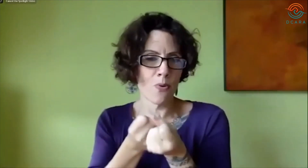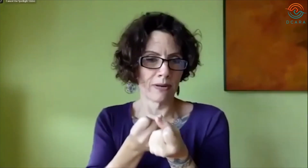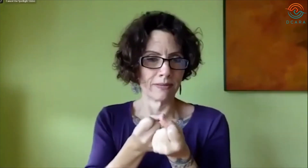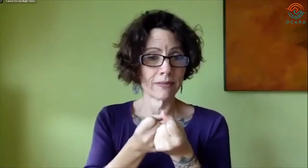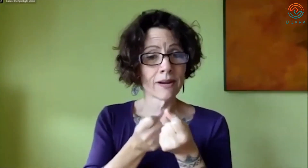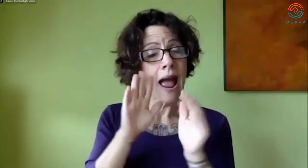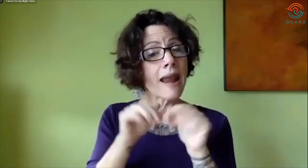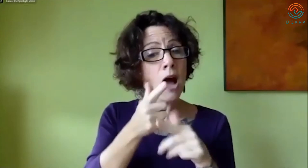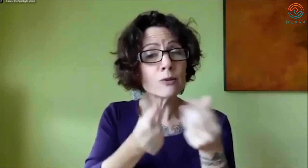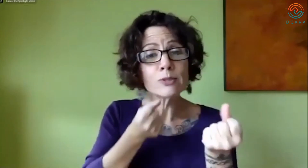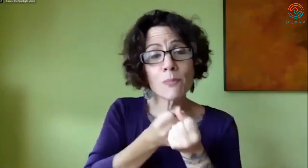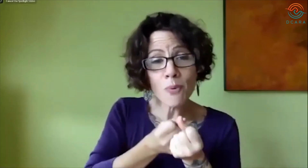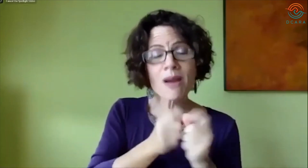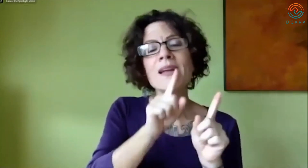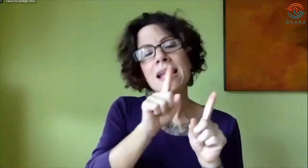out great.